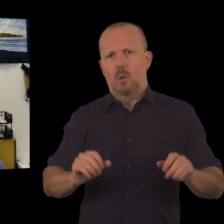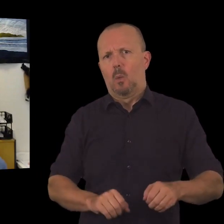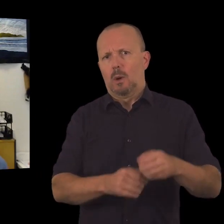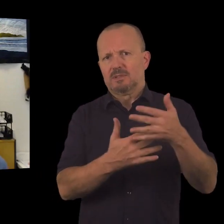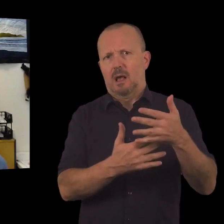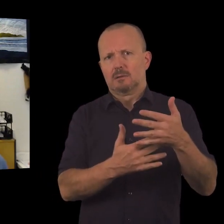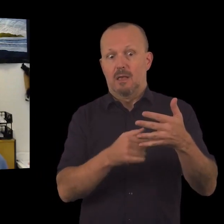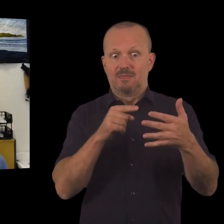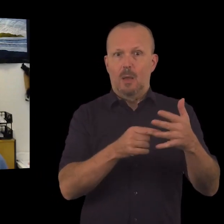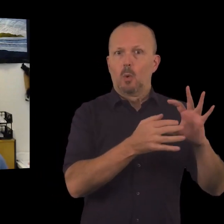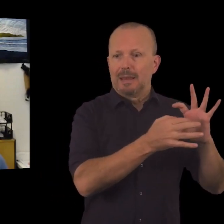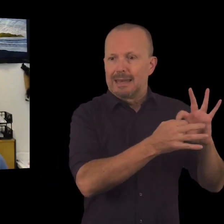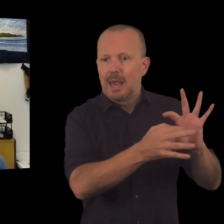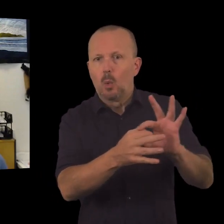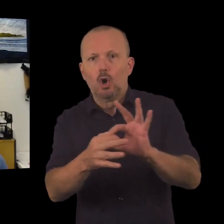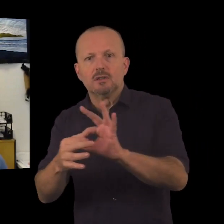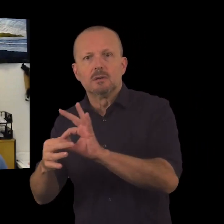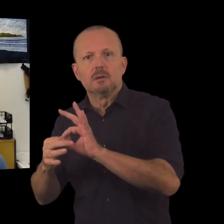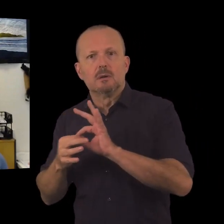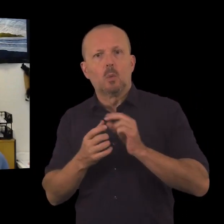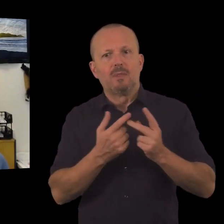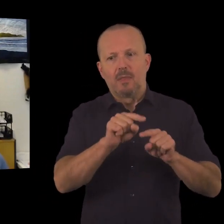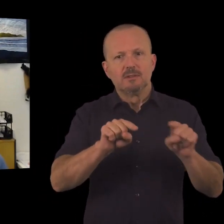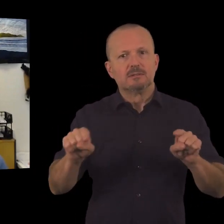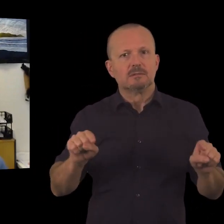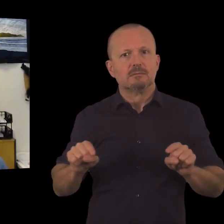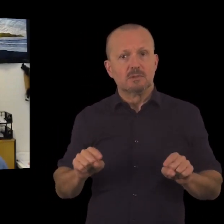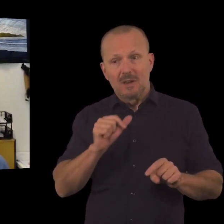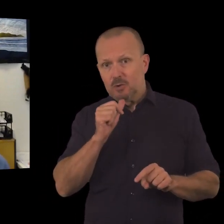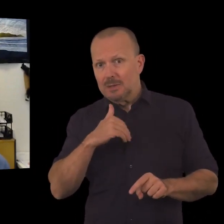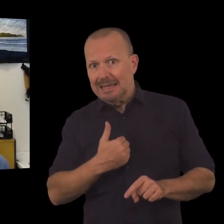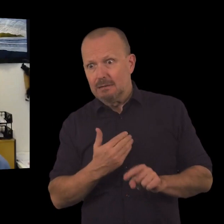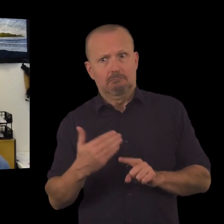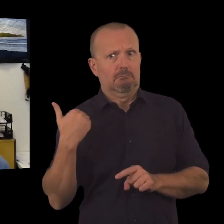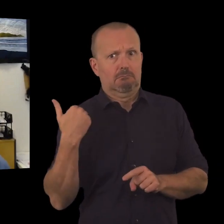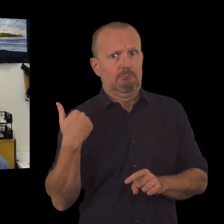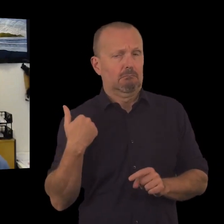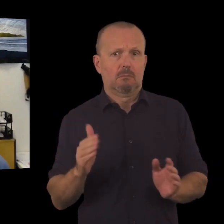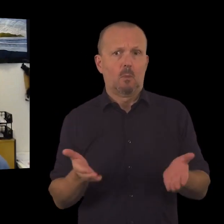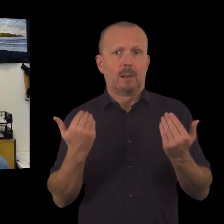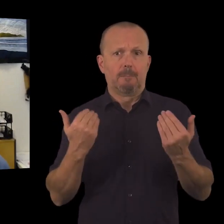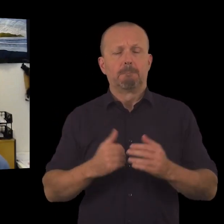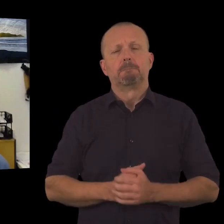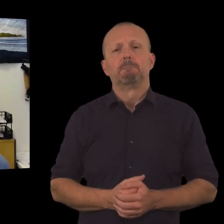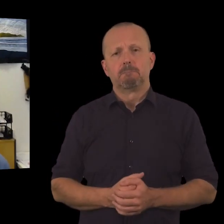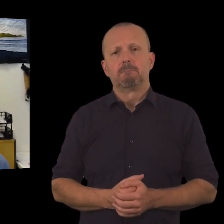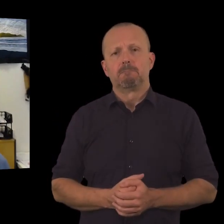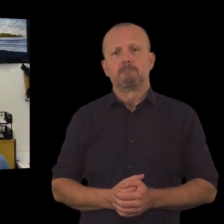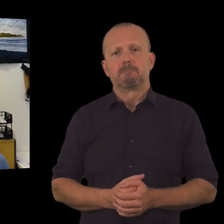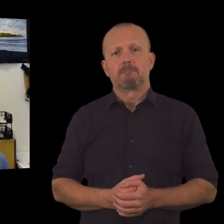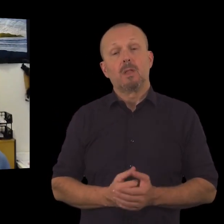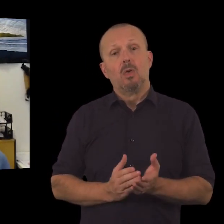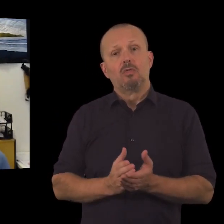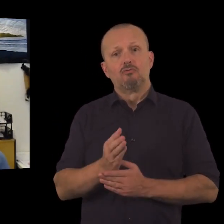of being connected to others in the network. So just be in touch with us if you need a website. During